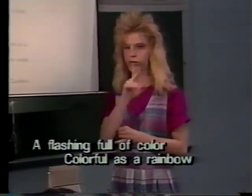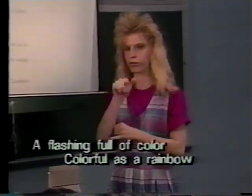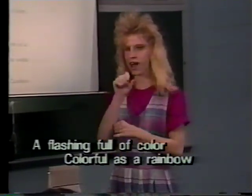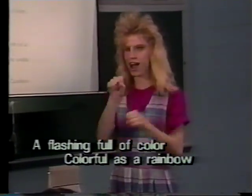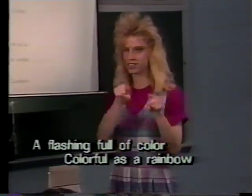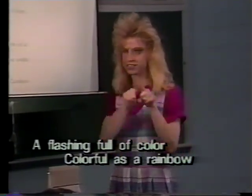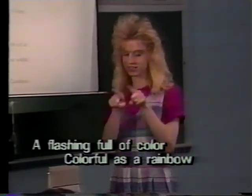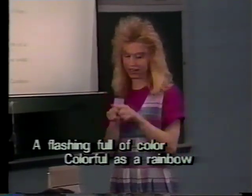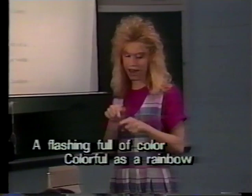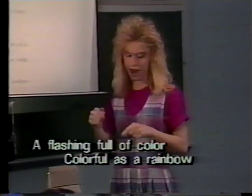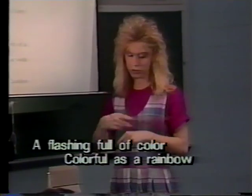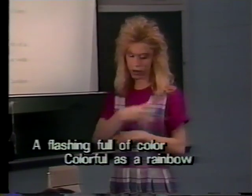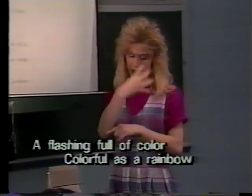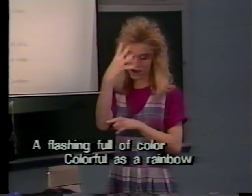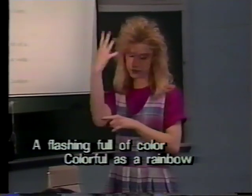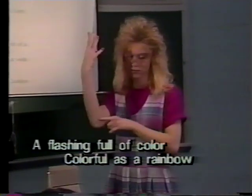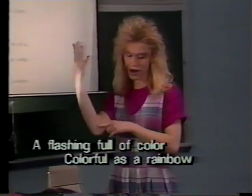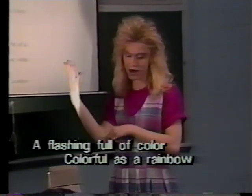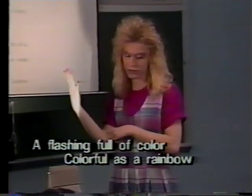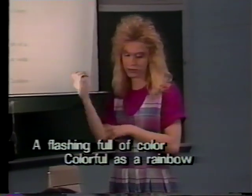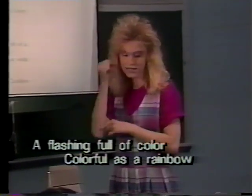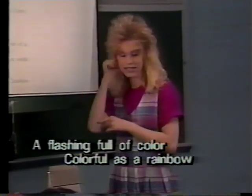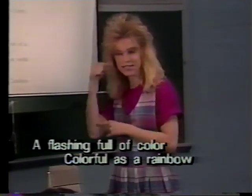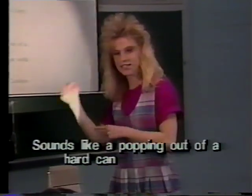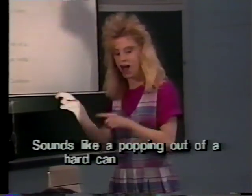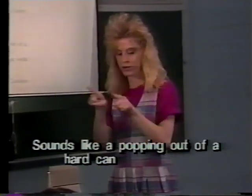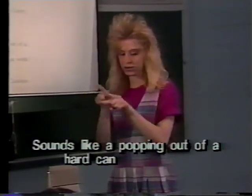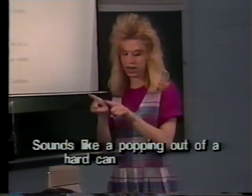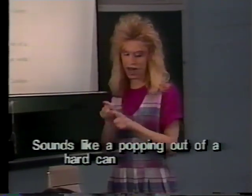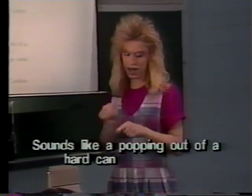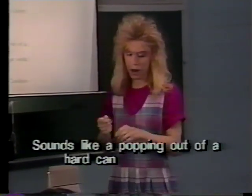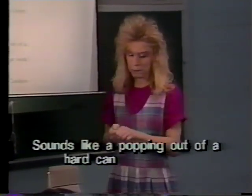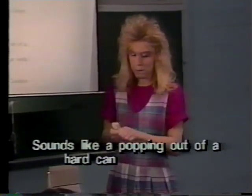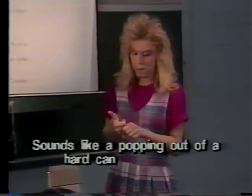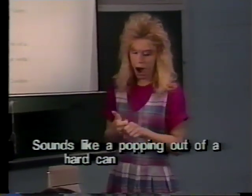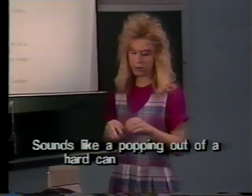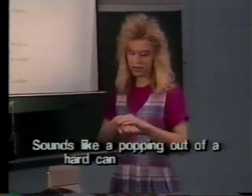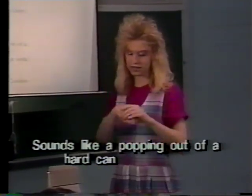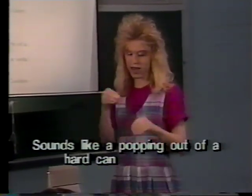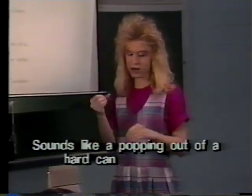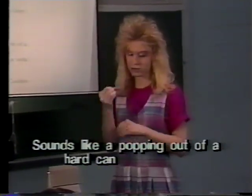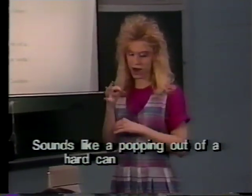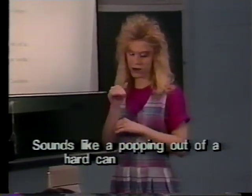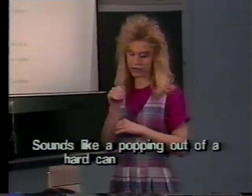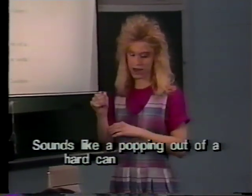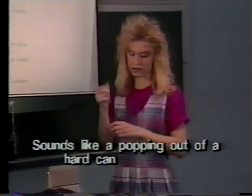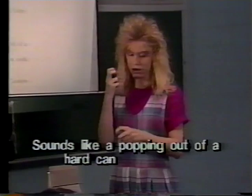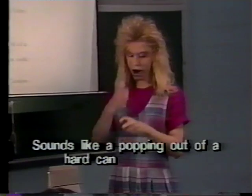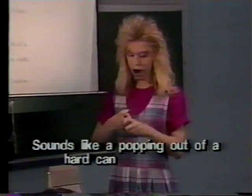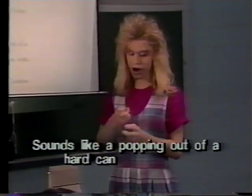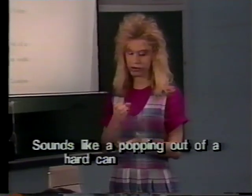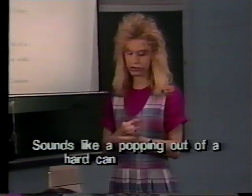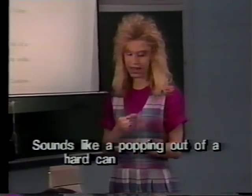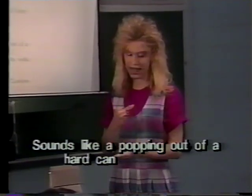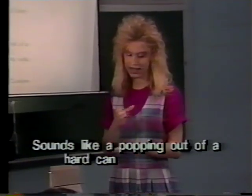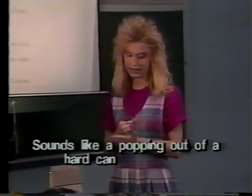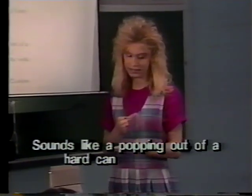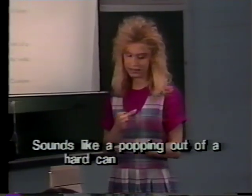colorful as a rainbow. Those that are bumping out of it all day.